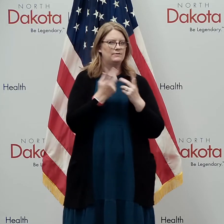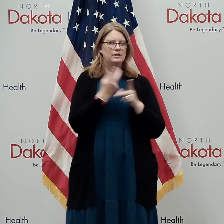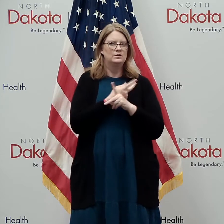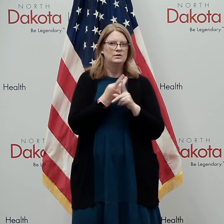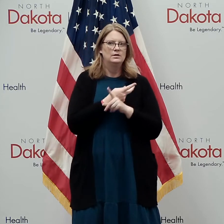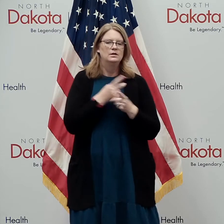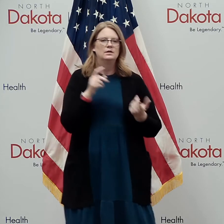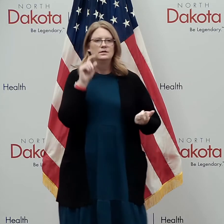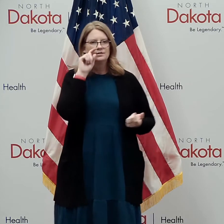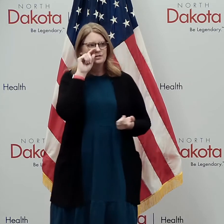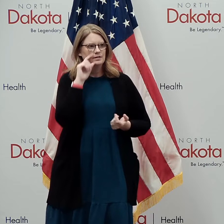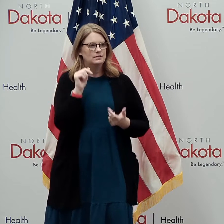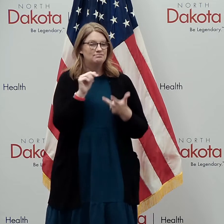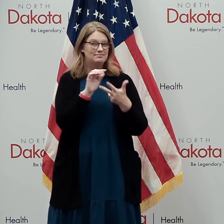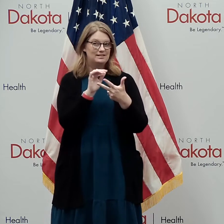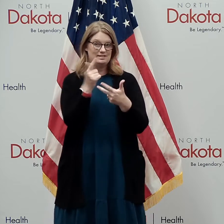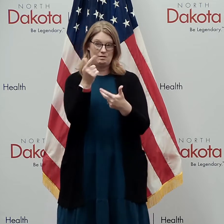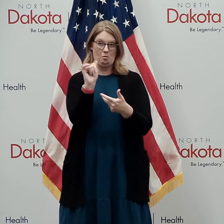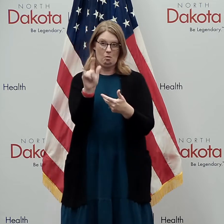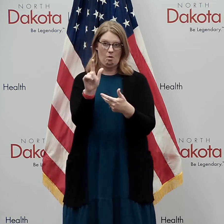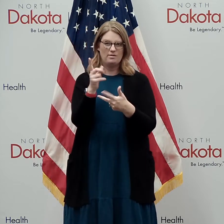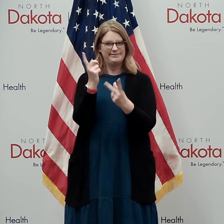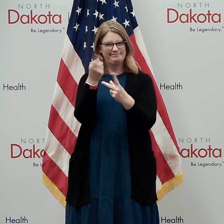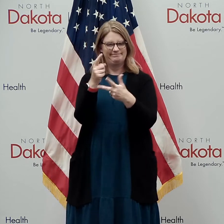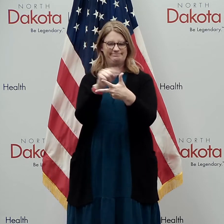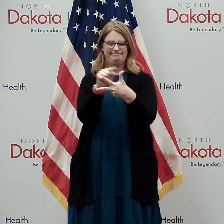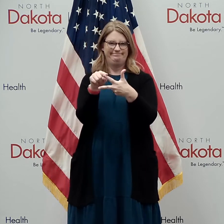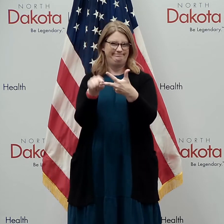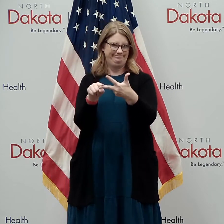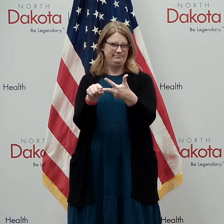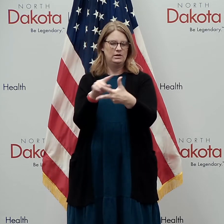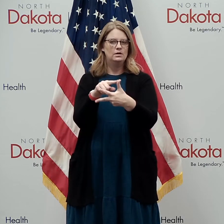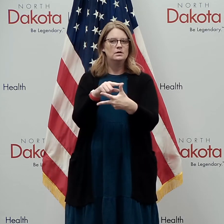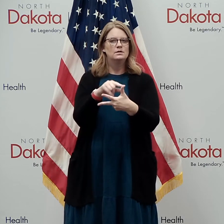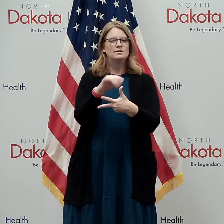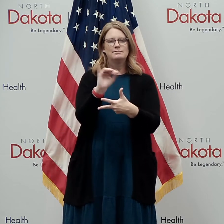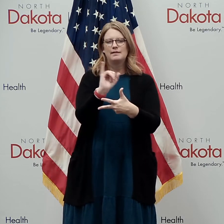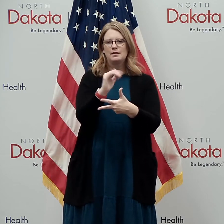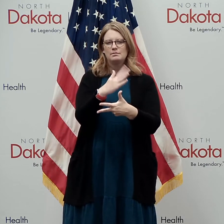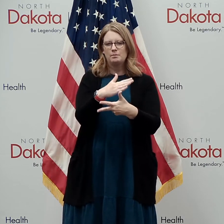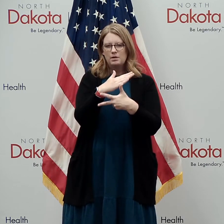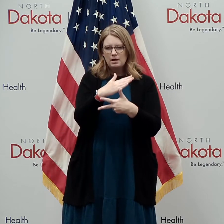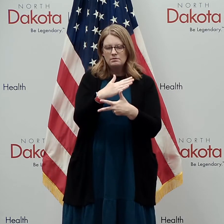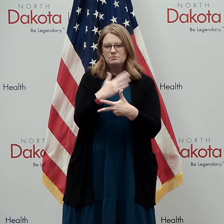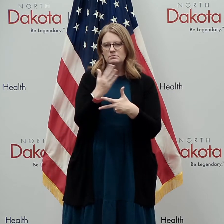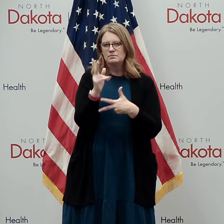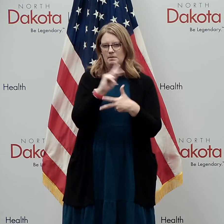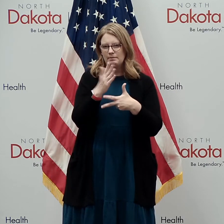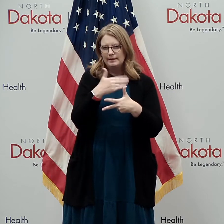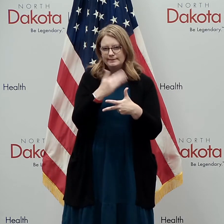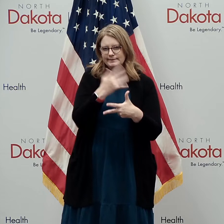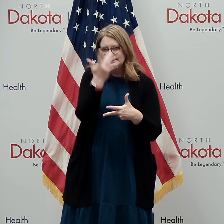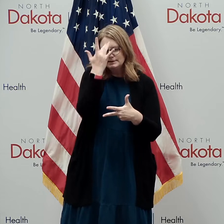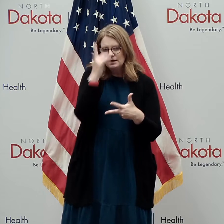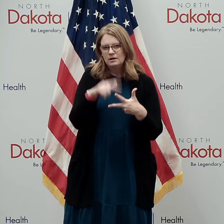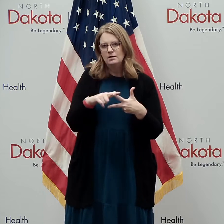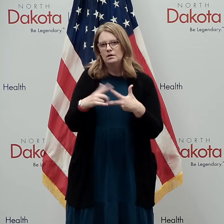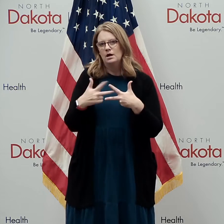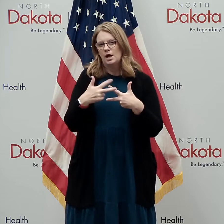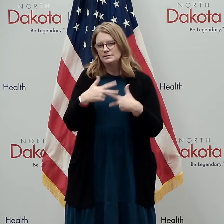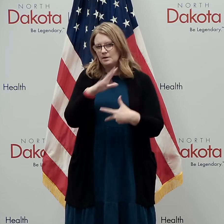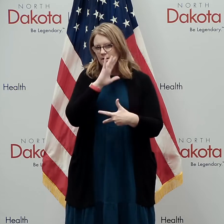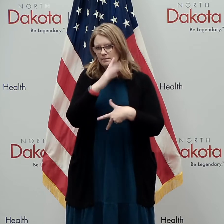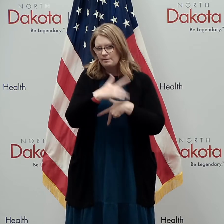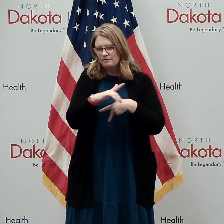the goalposts. The goalposts are the three things we talked about at the beginning about protecting the most, vulnerable, preserving